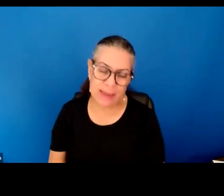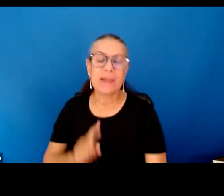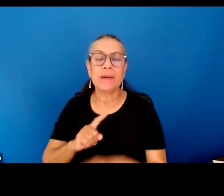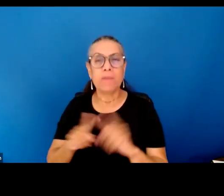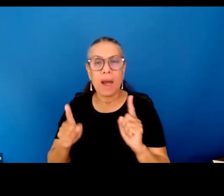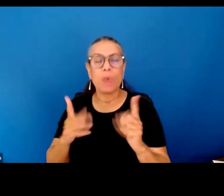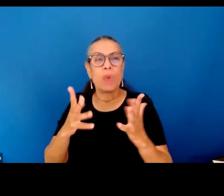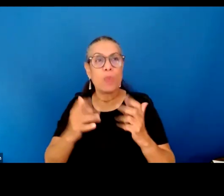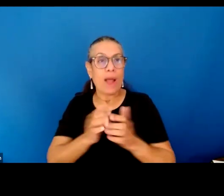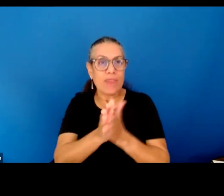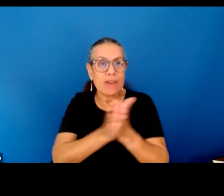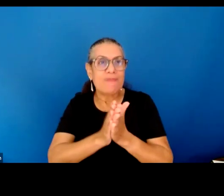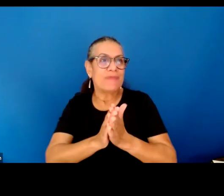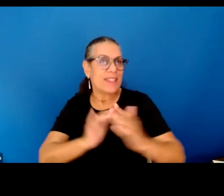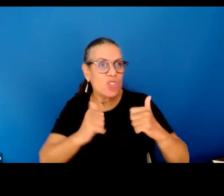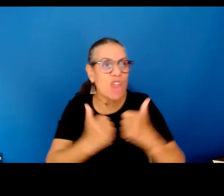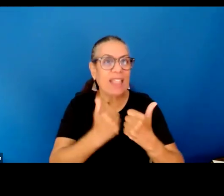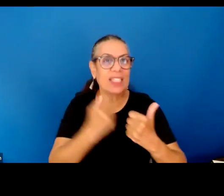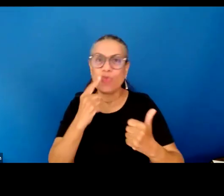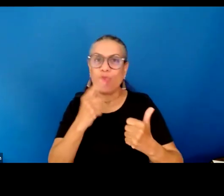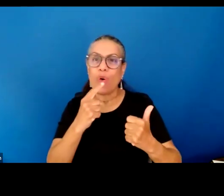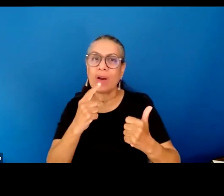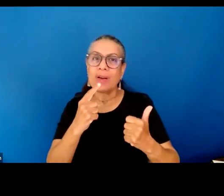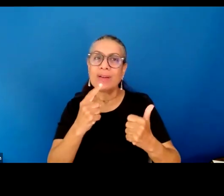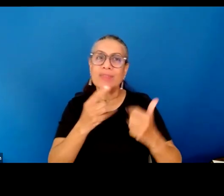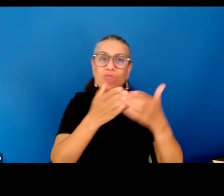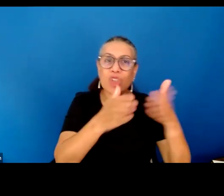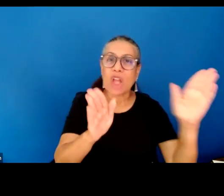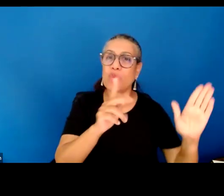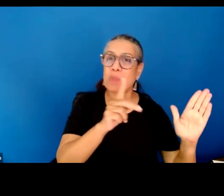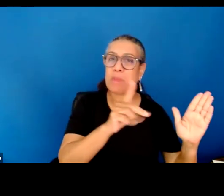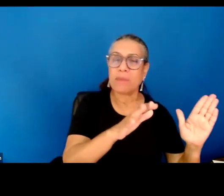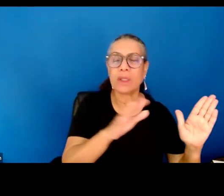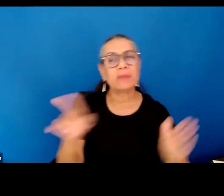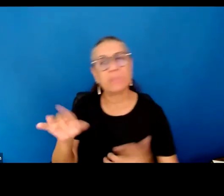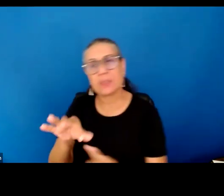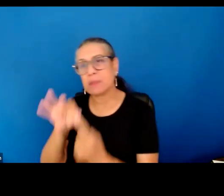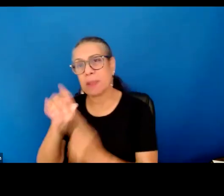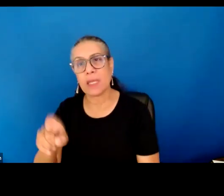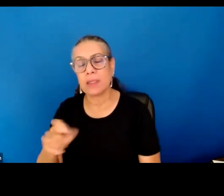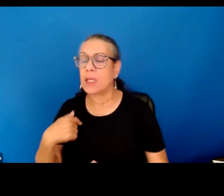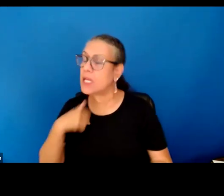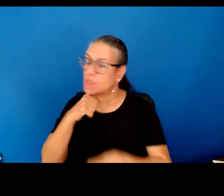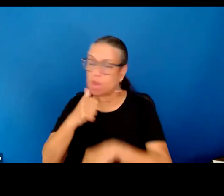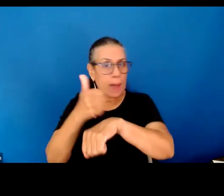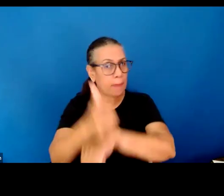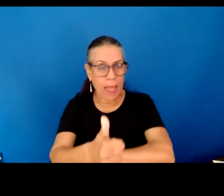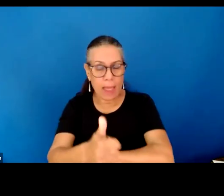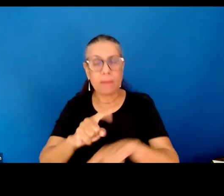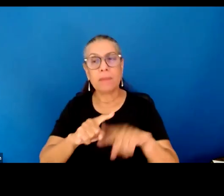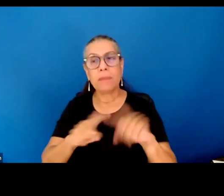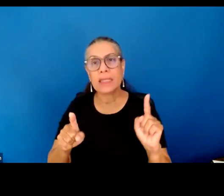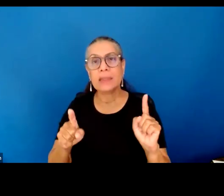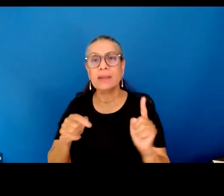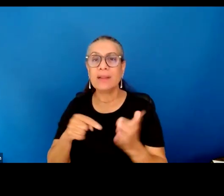same fervor we have highlighted the challenges of others with vulnerabilities in the city. This is not a fault, but it is an